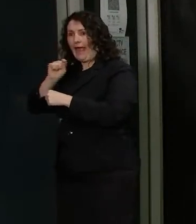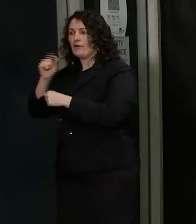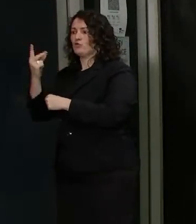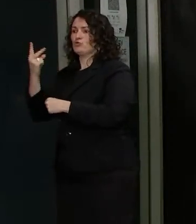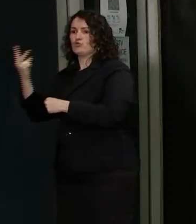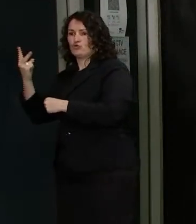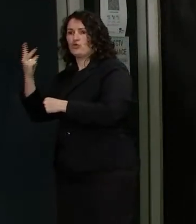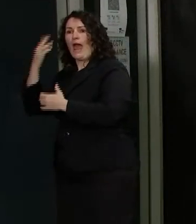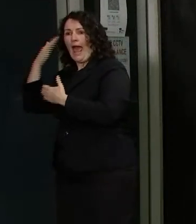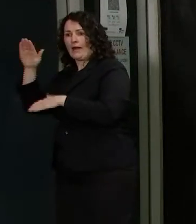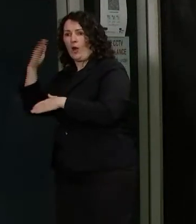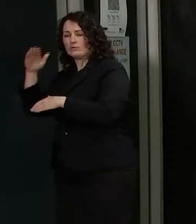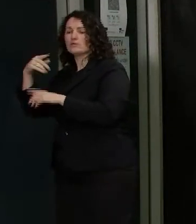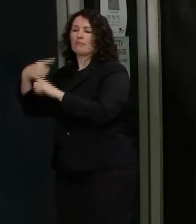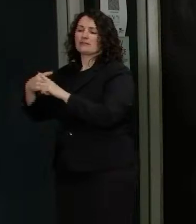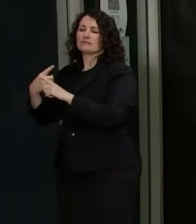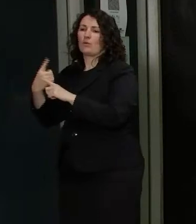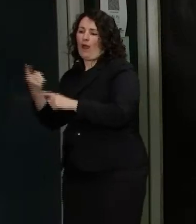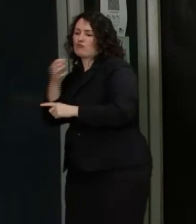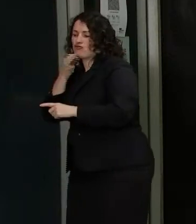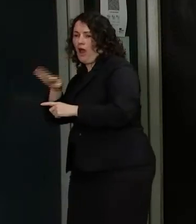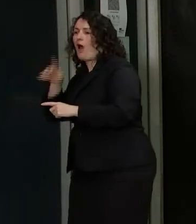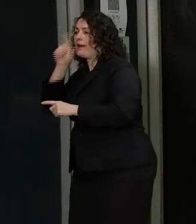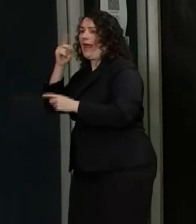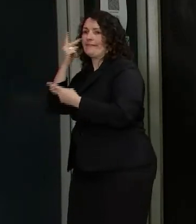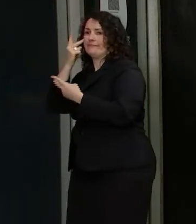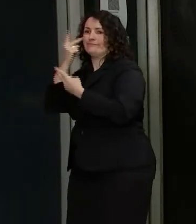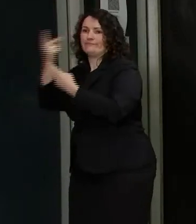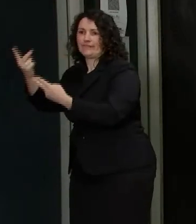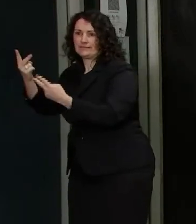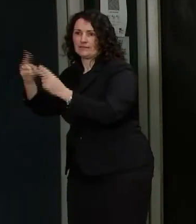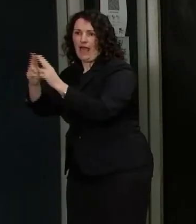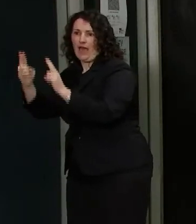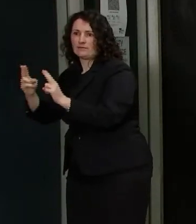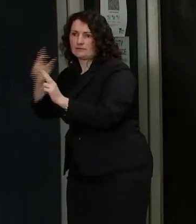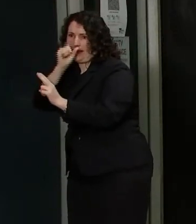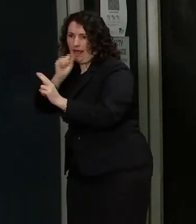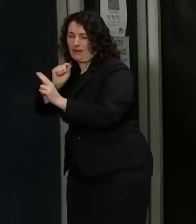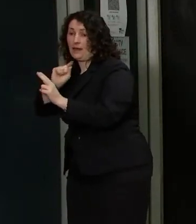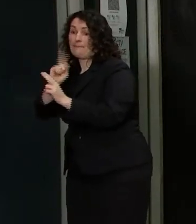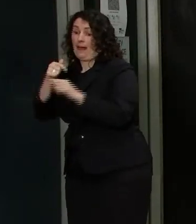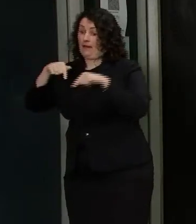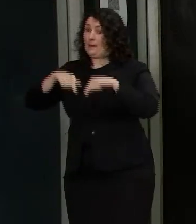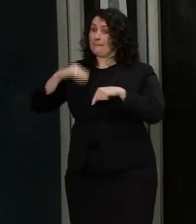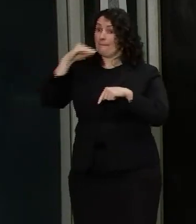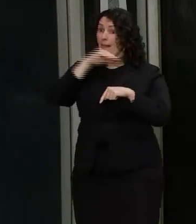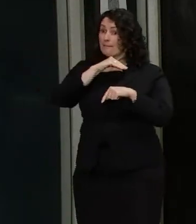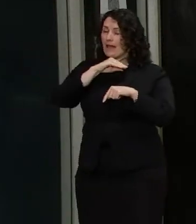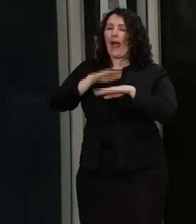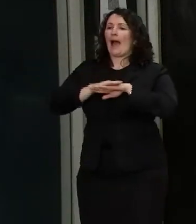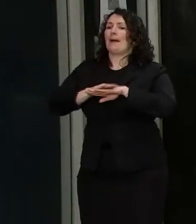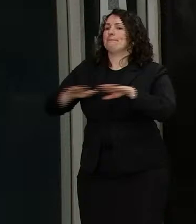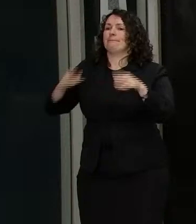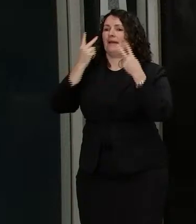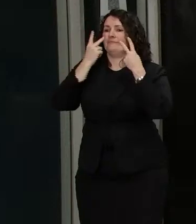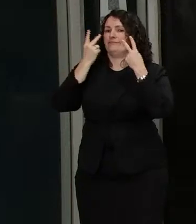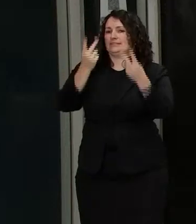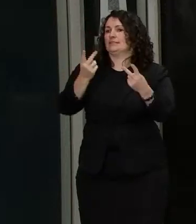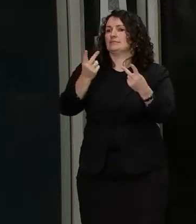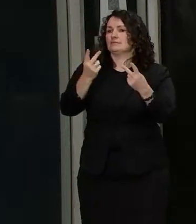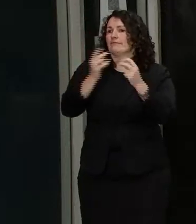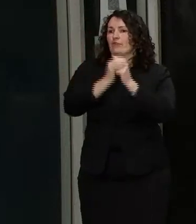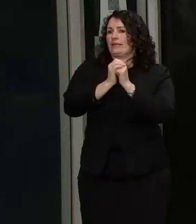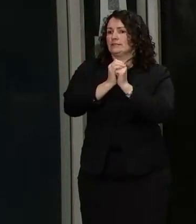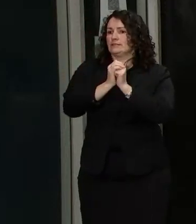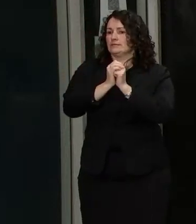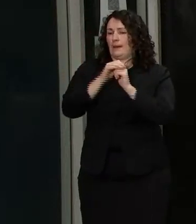day, or once per day rather. In Melbourne, no visits to the home. So you know, you look